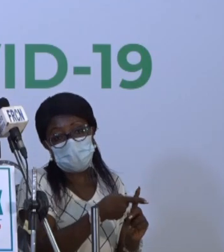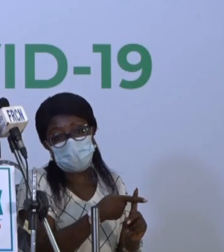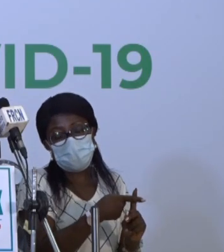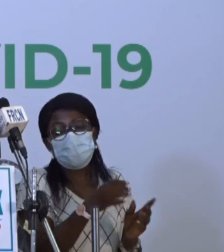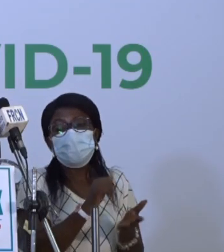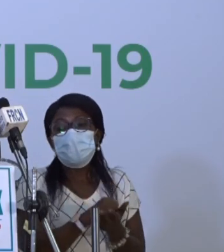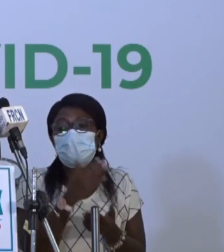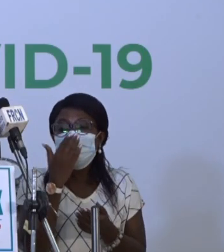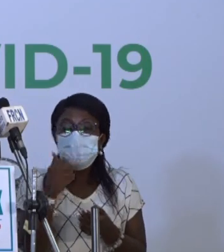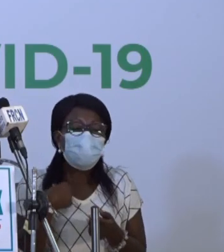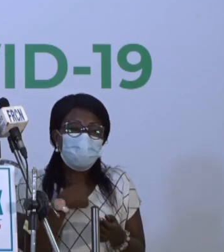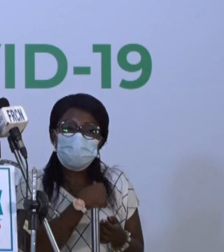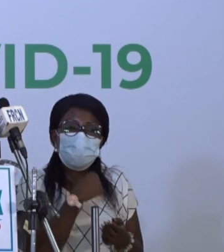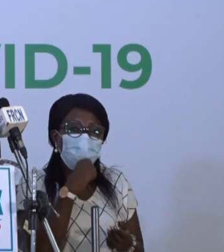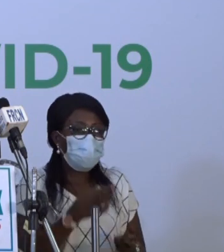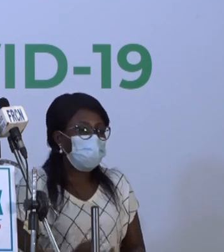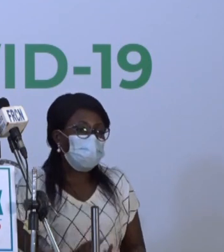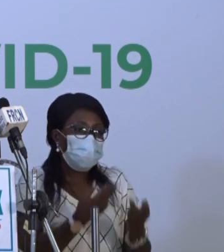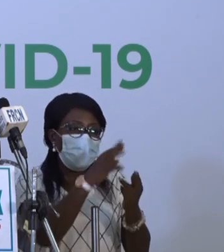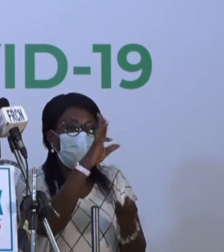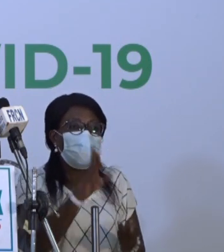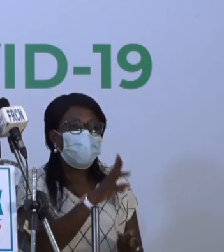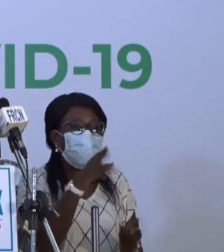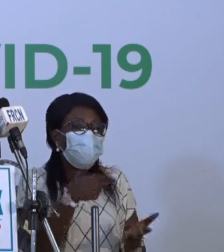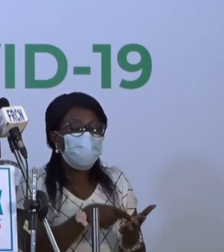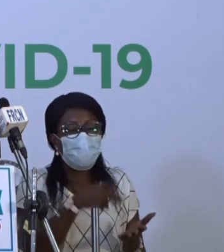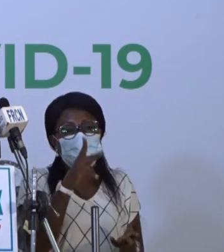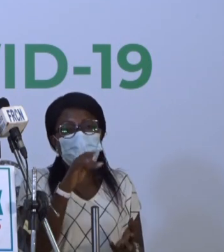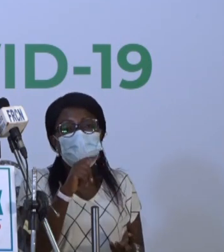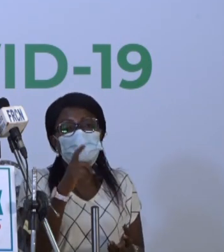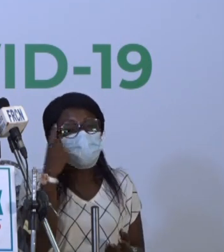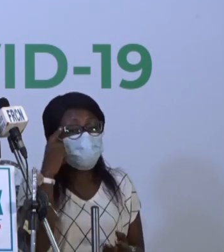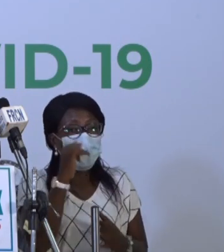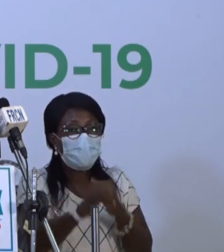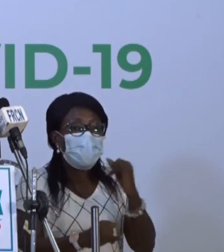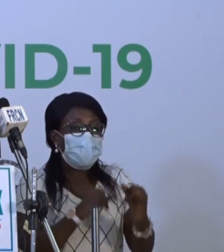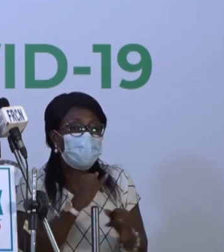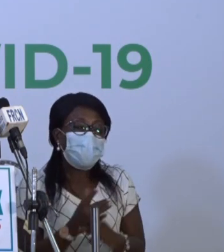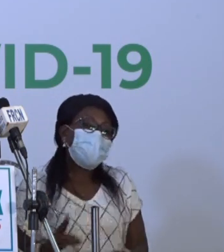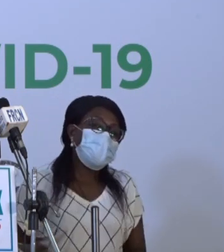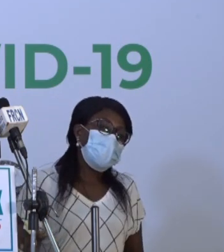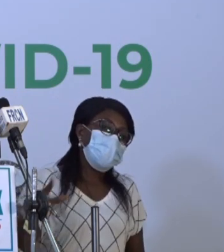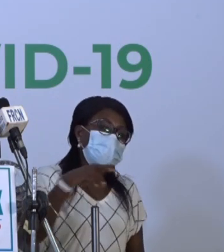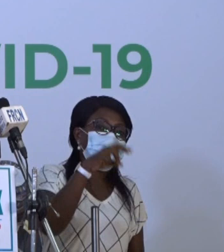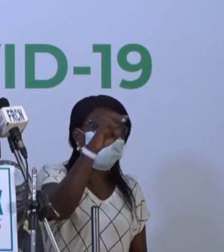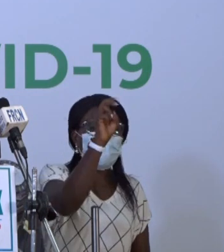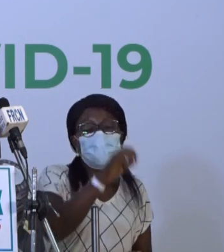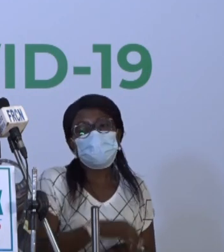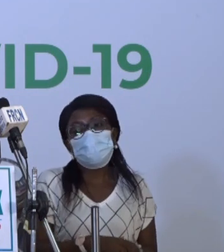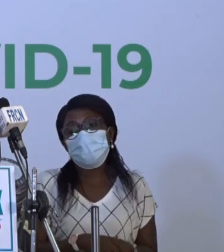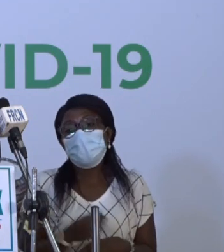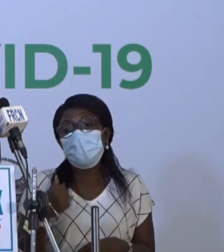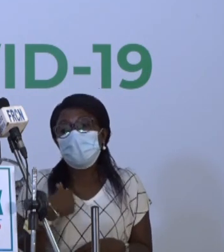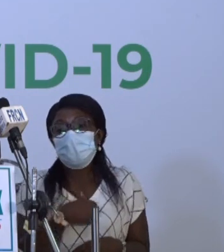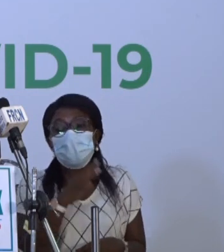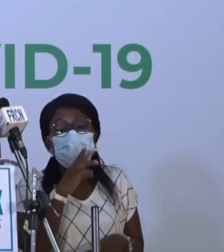Aliyu, National Coordinator of the PTF, made the call in Abuja at the Joint National Briefing of PTF on COVID-19. Aliyu called for the